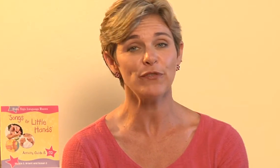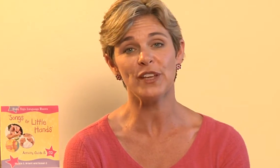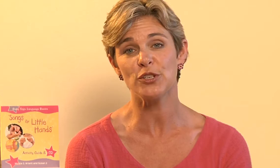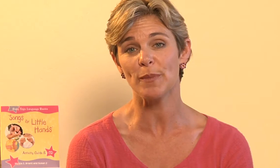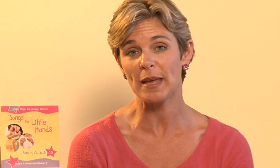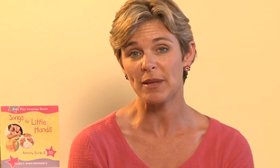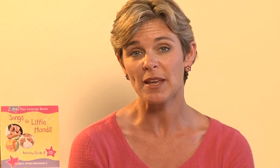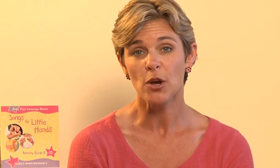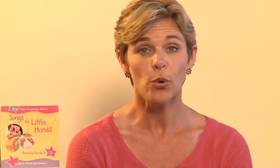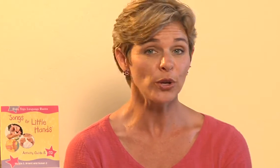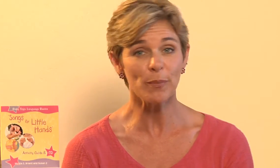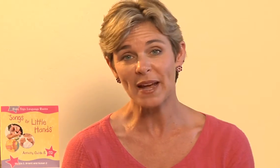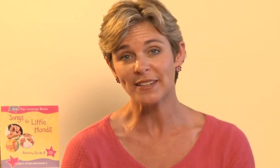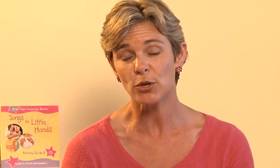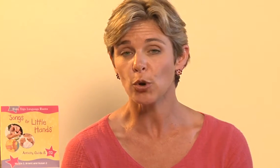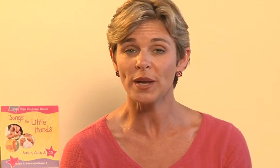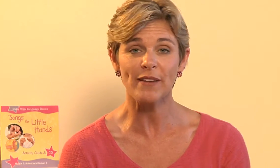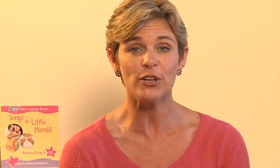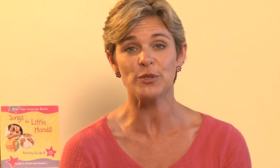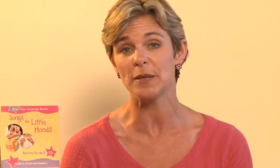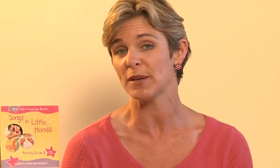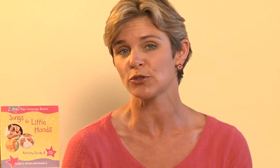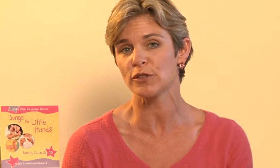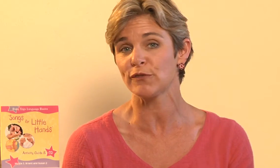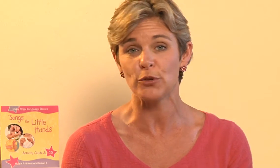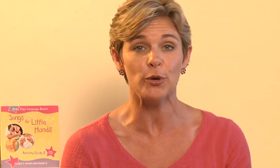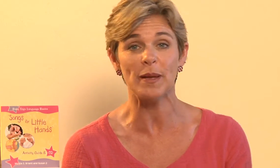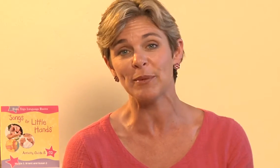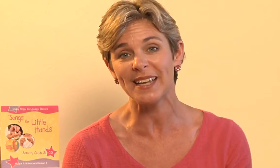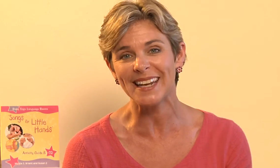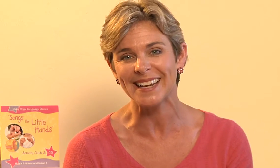feed your baby or your pets or whenever you see pictures of food or people eating.